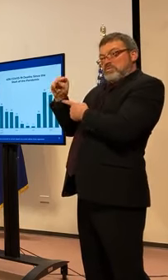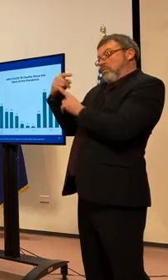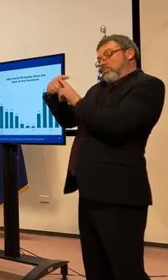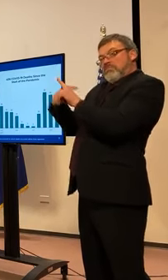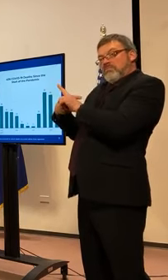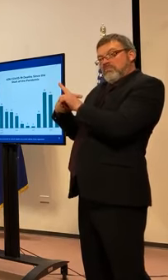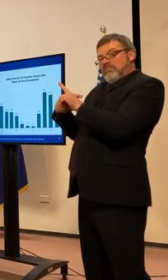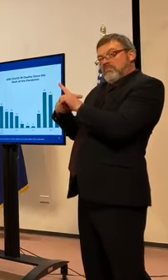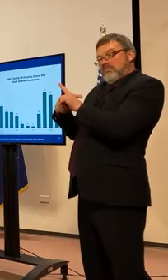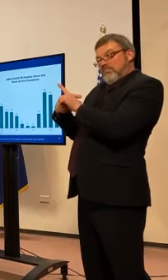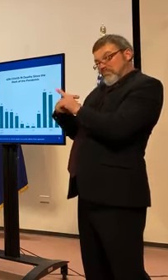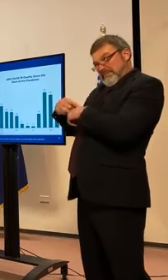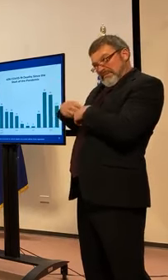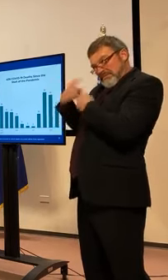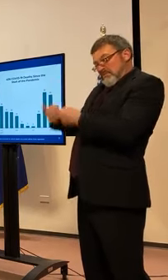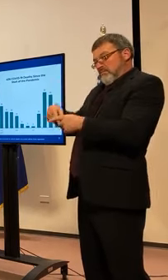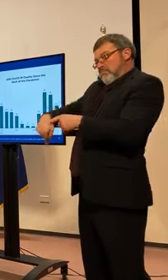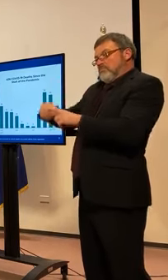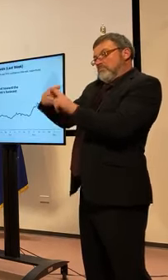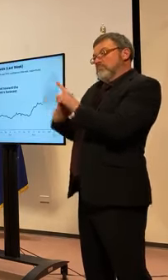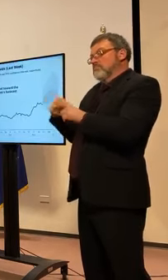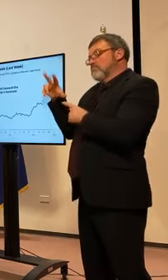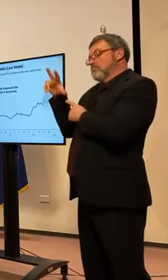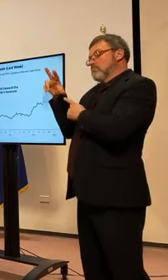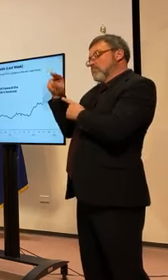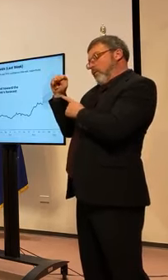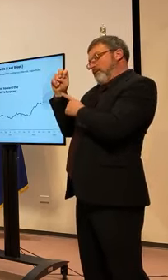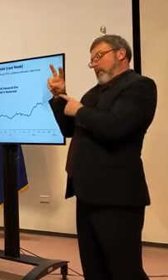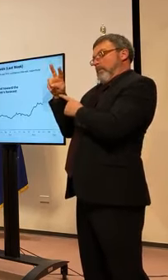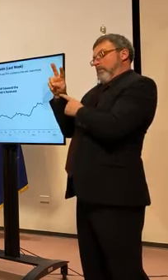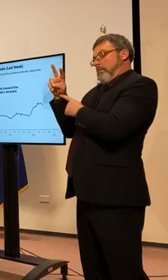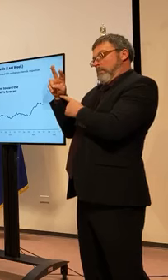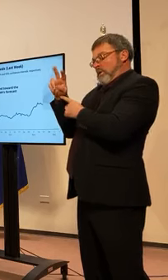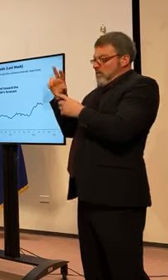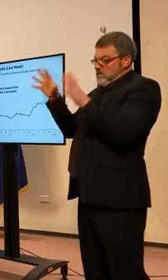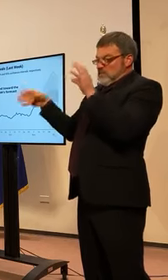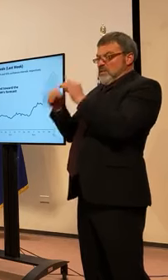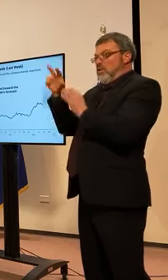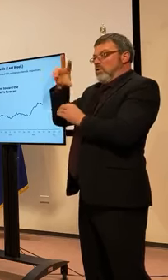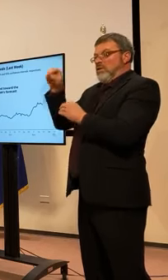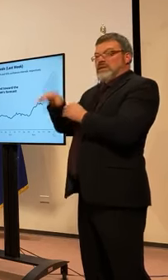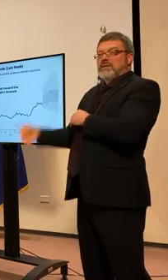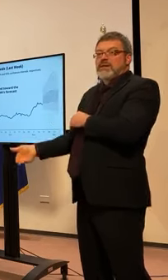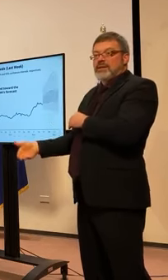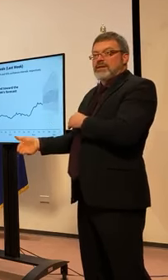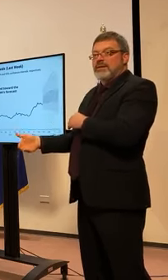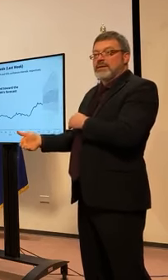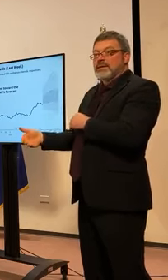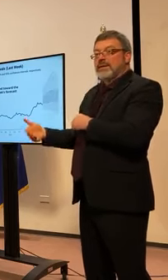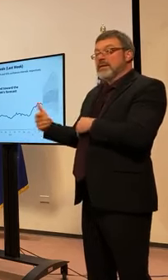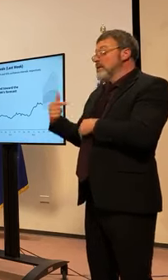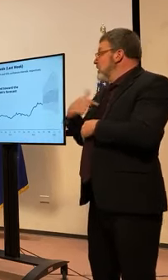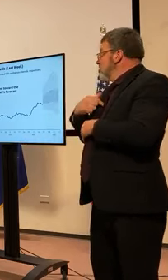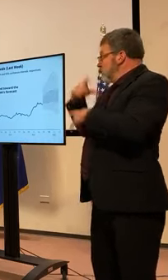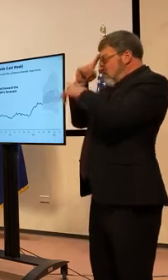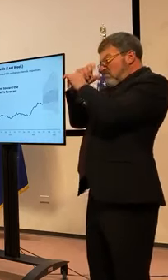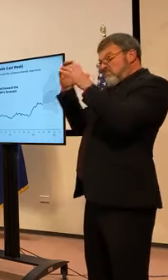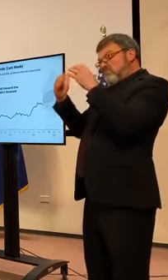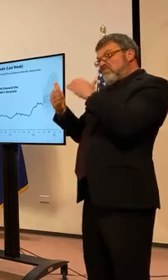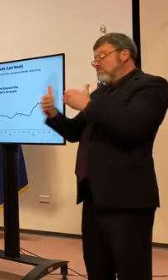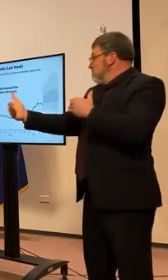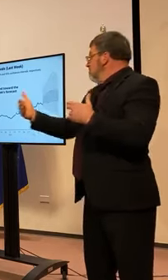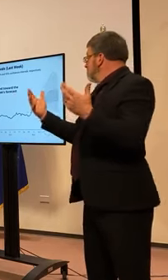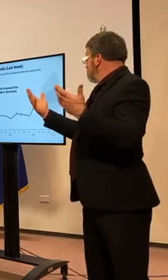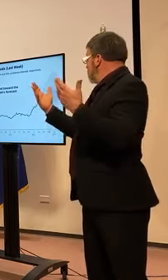November for Vermont. And then turning to our forecast, you'll see that as it relates to last week, we actually were trending right sort of